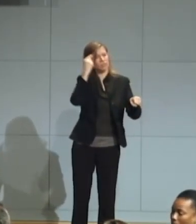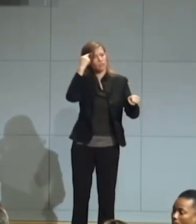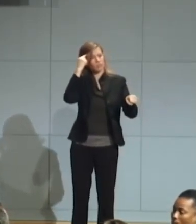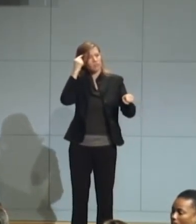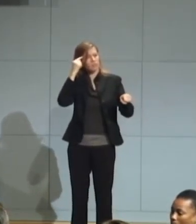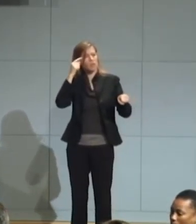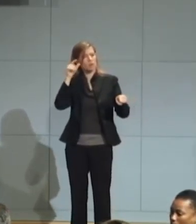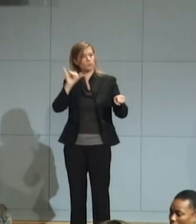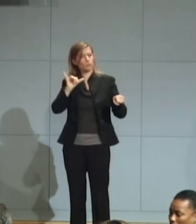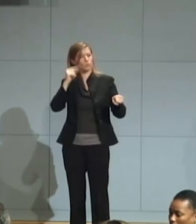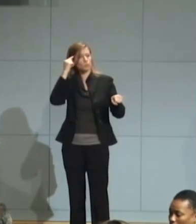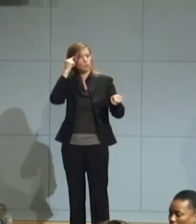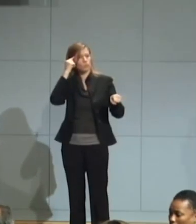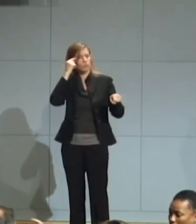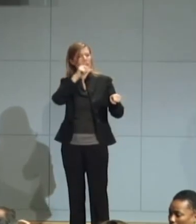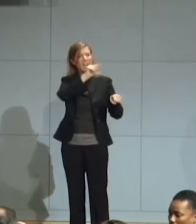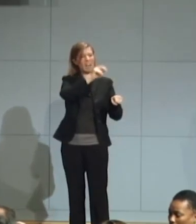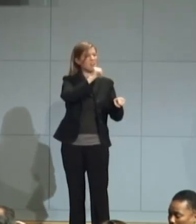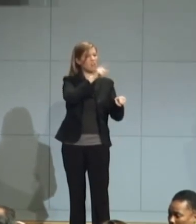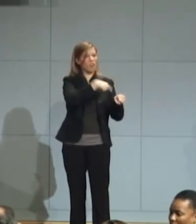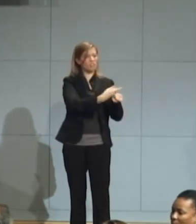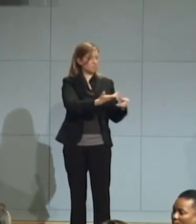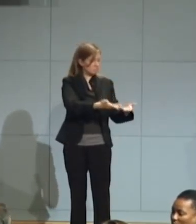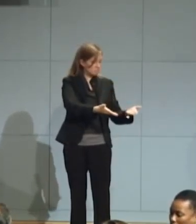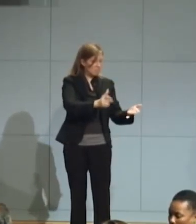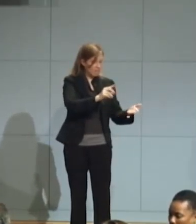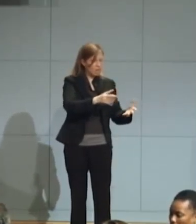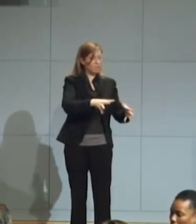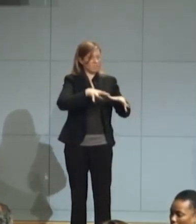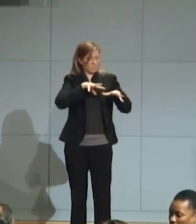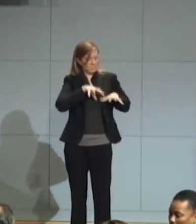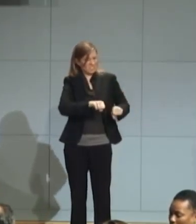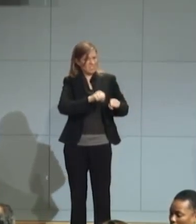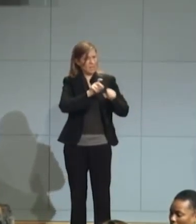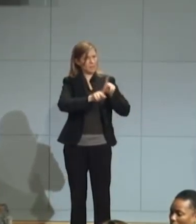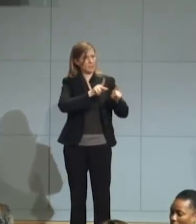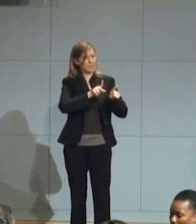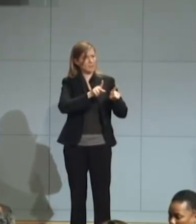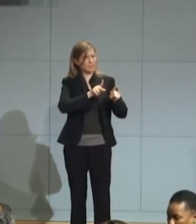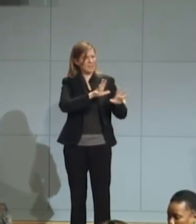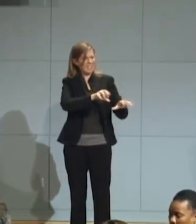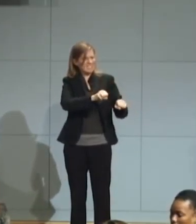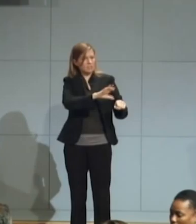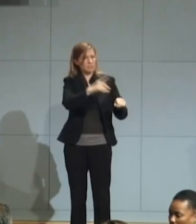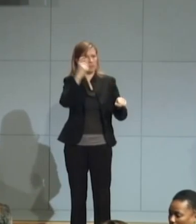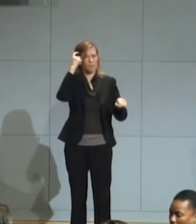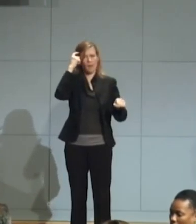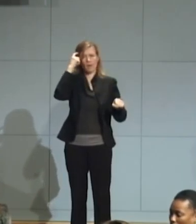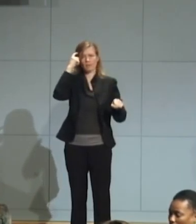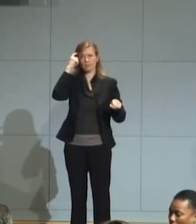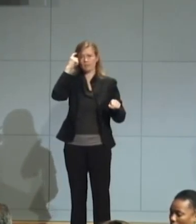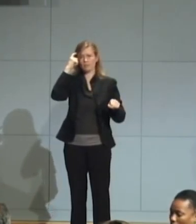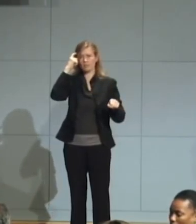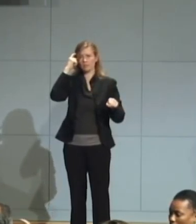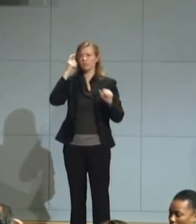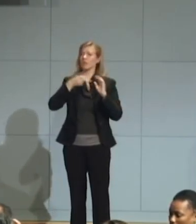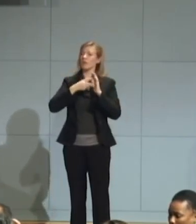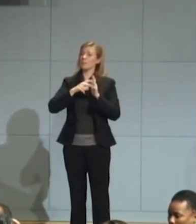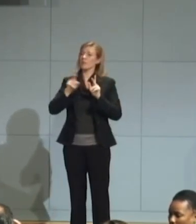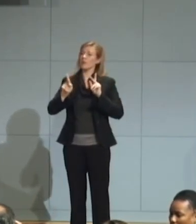how to make that work in your head. You have to figure out how to make those two things combine, because they obviously